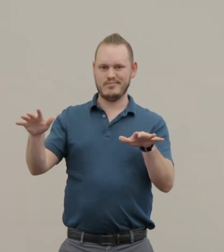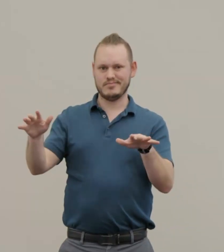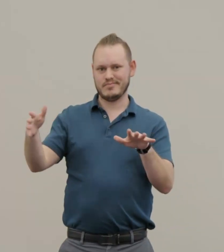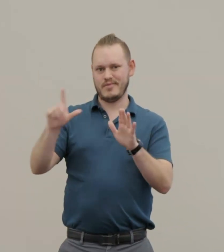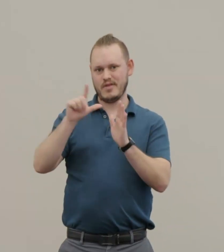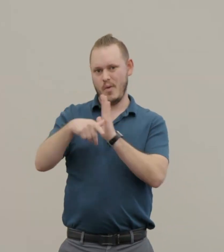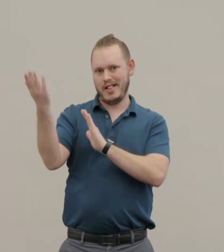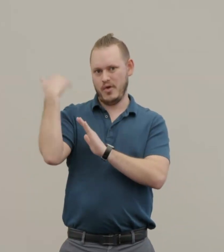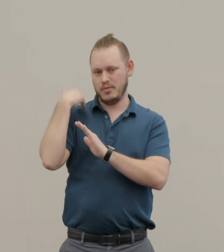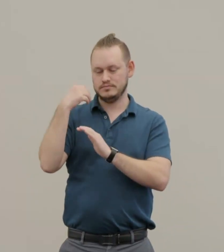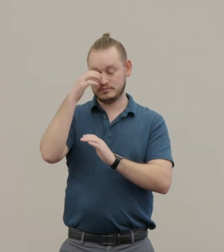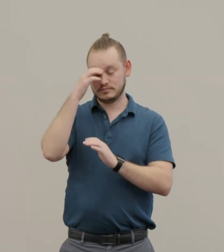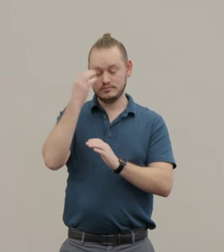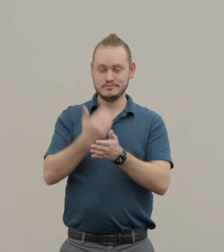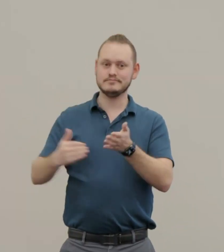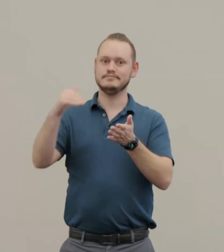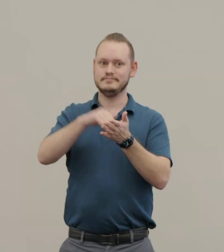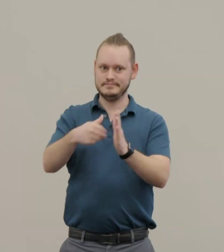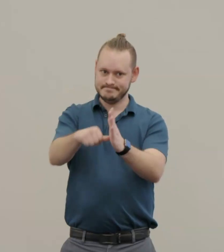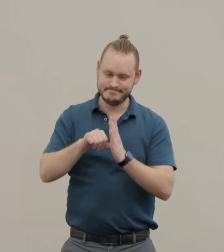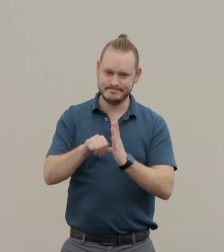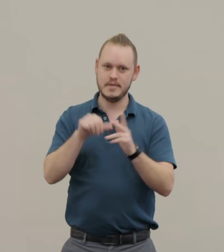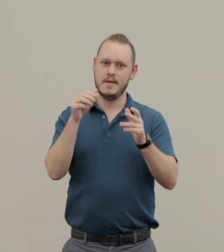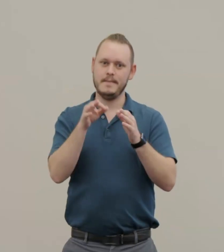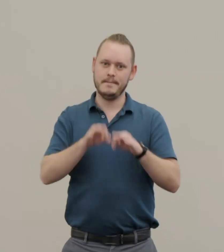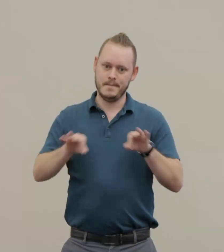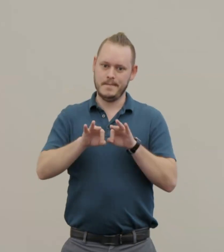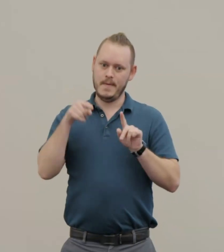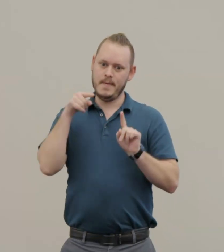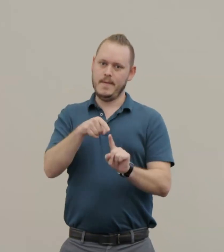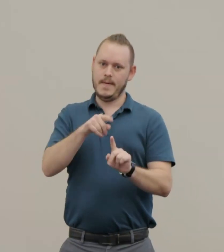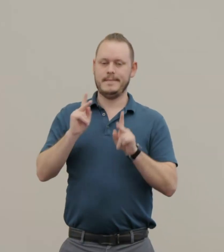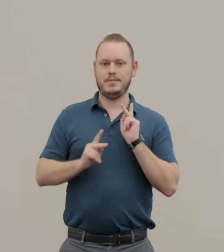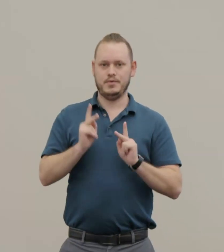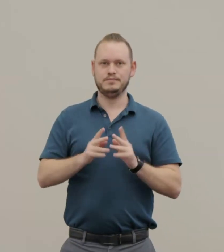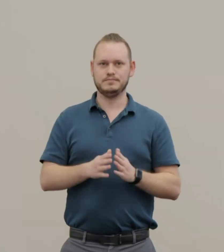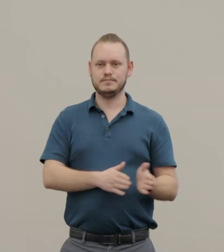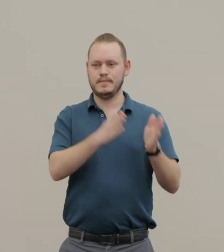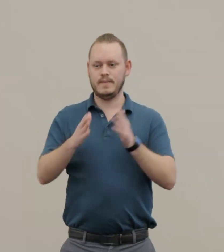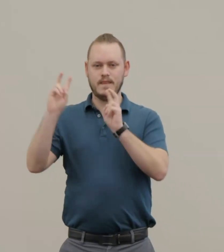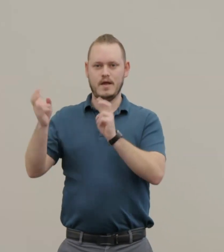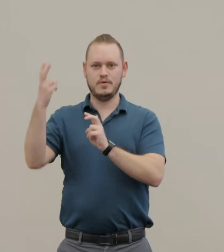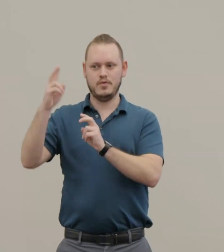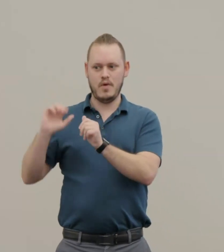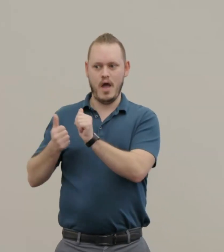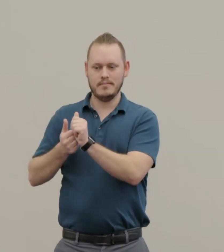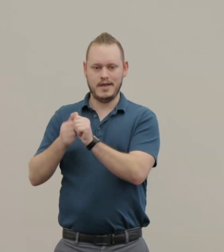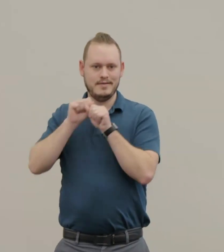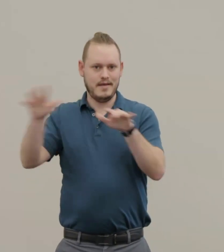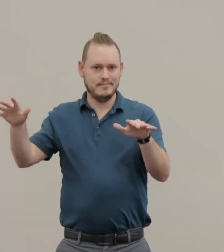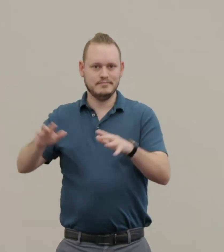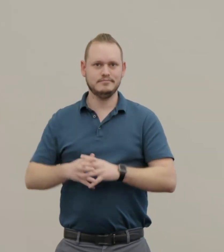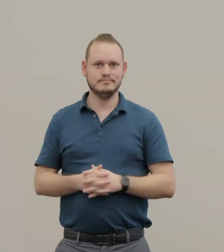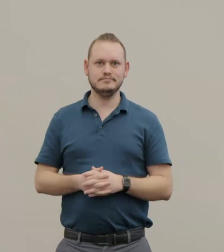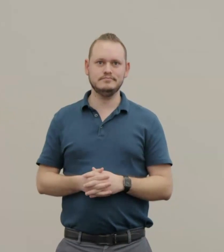ago, but it's reiterating the importance of people in this process. And then the Title II updates came along. This is an update